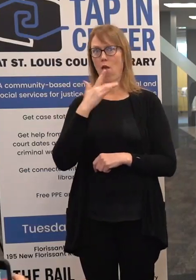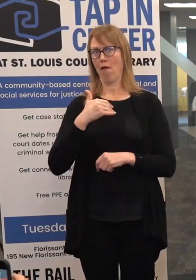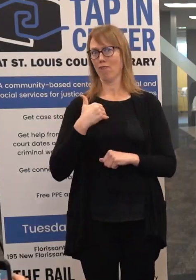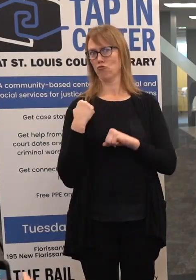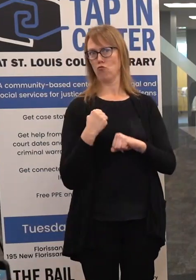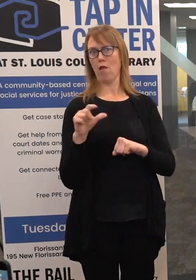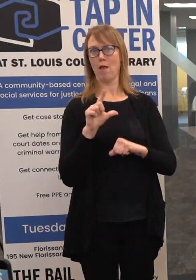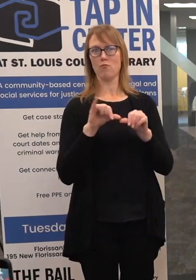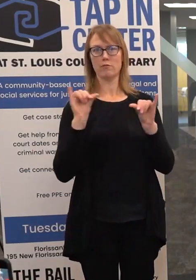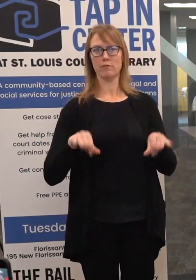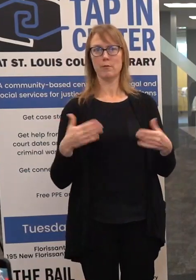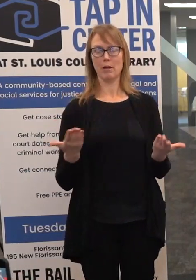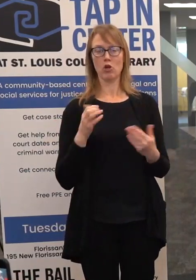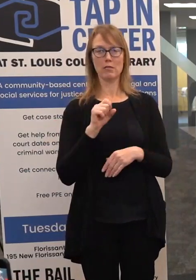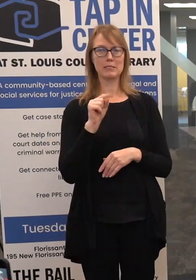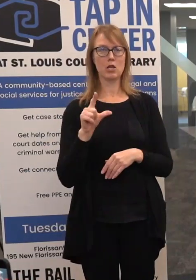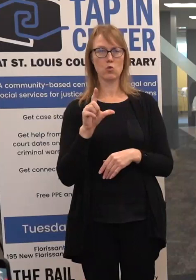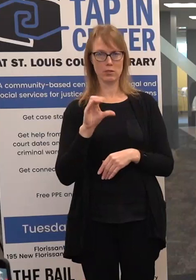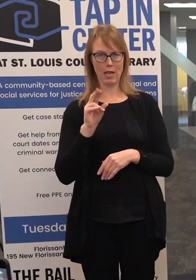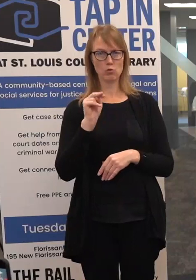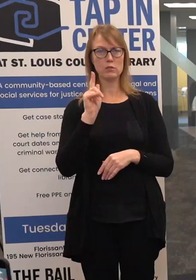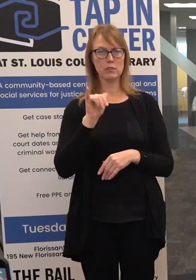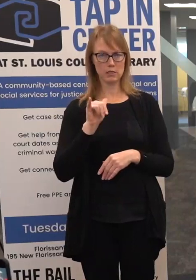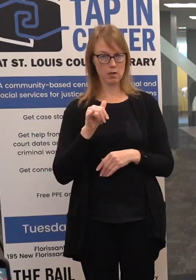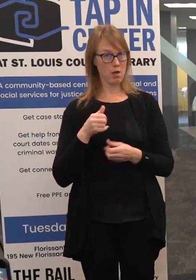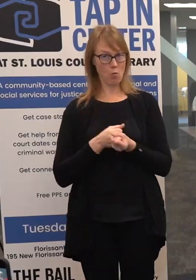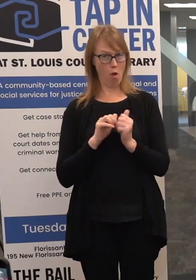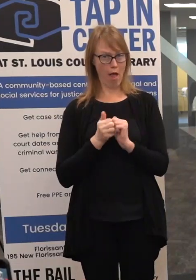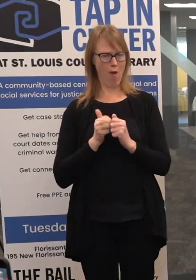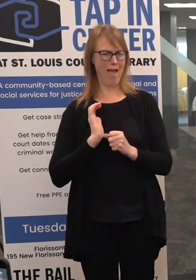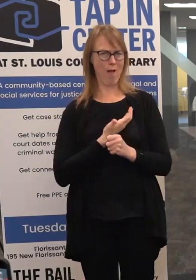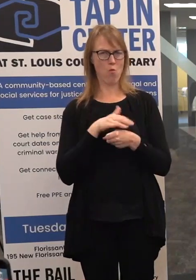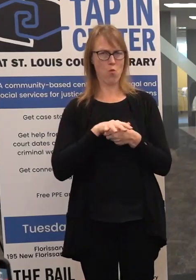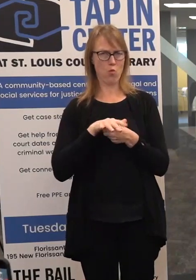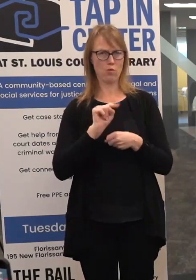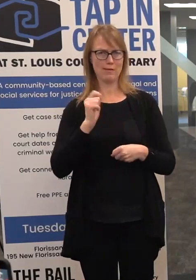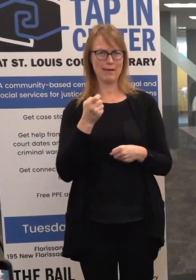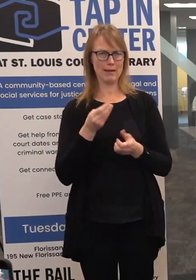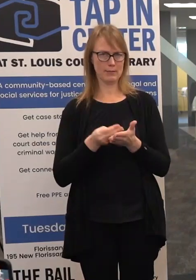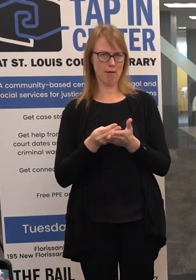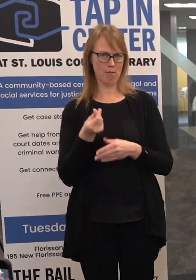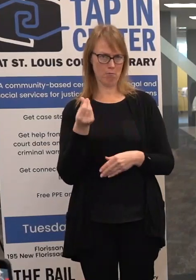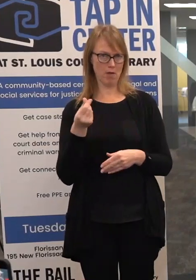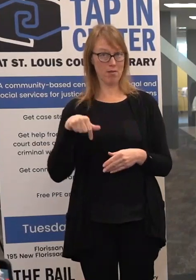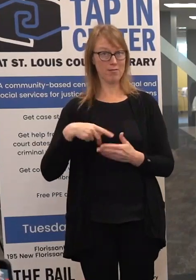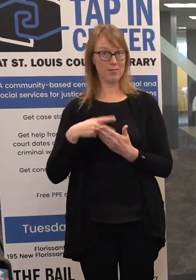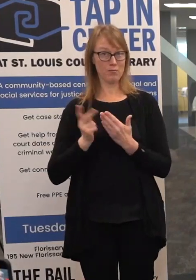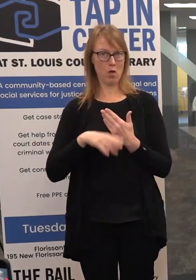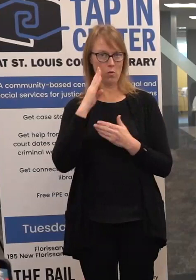Louis County that's supported through our tax revenue here locally. But this program will continue.